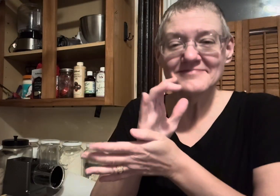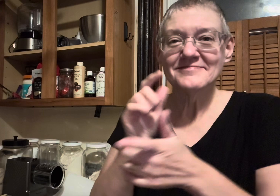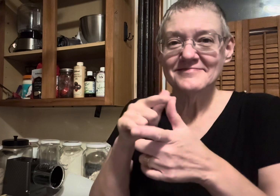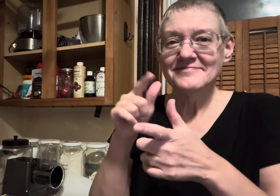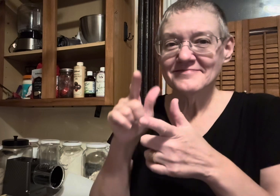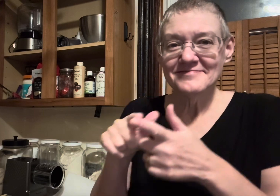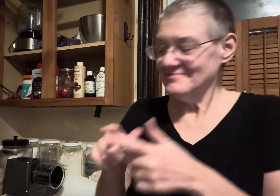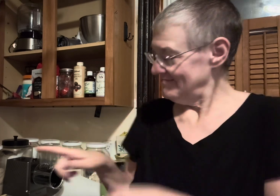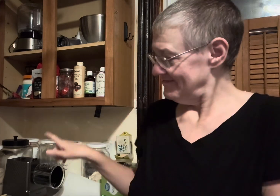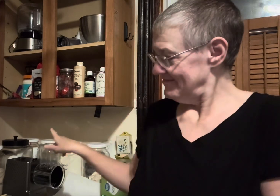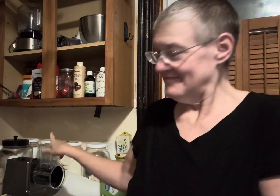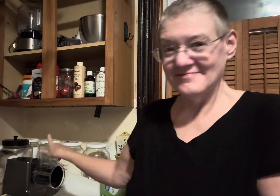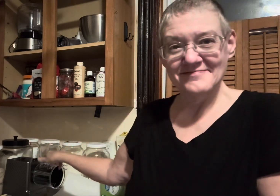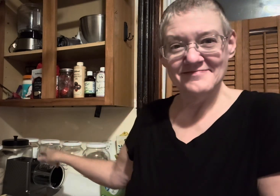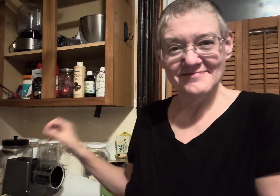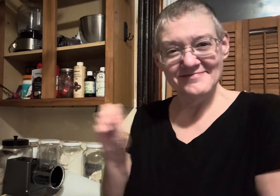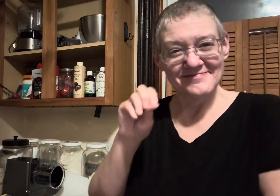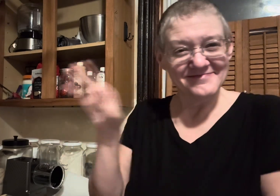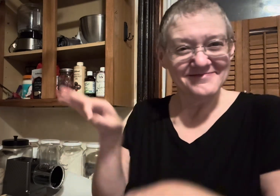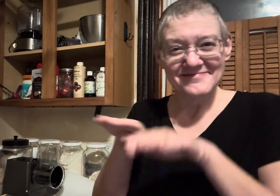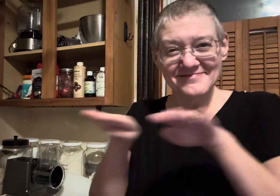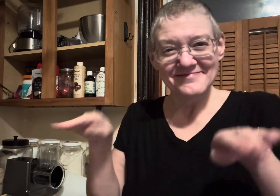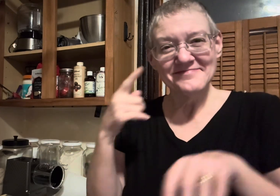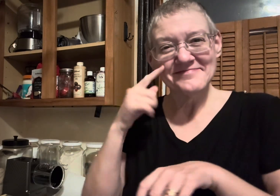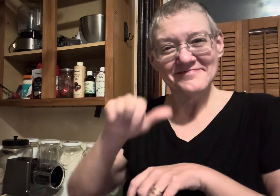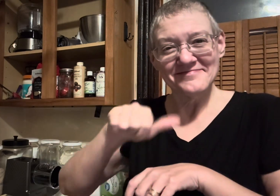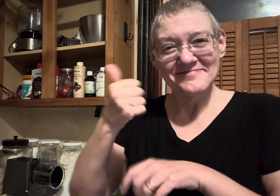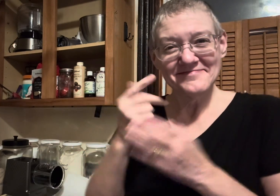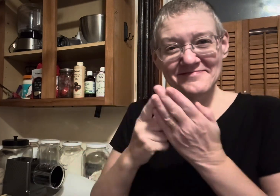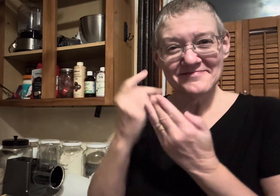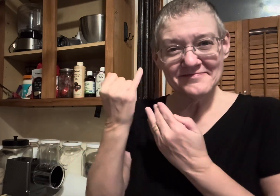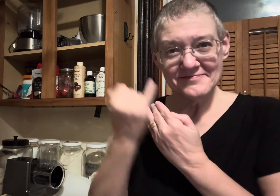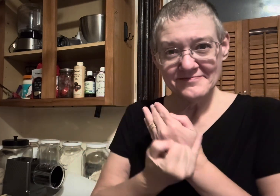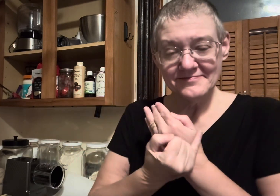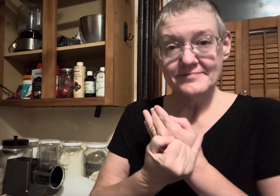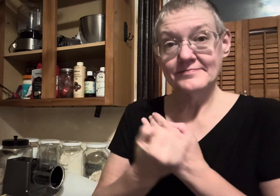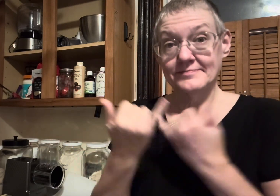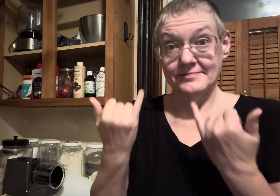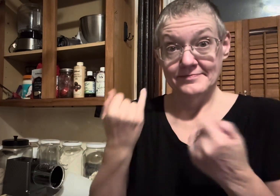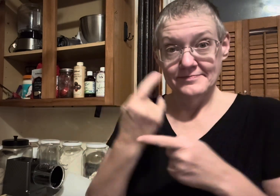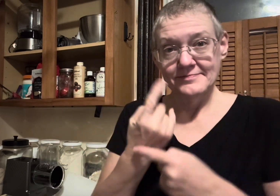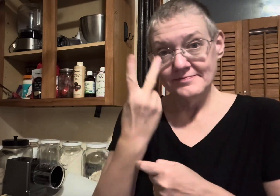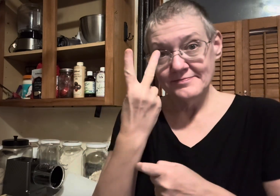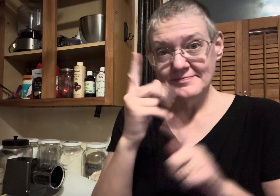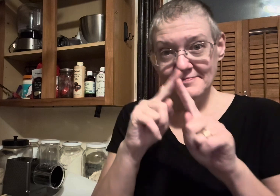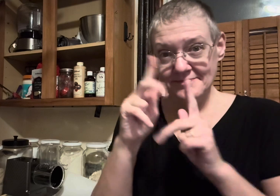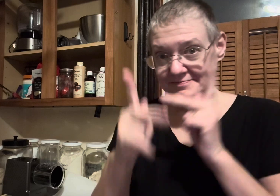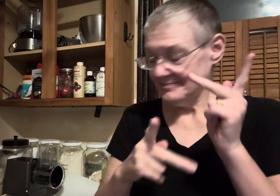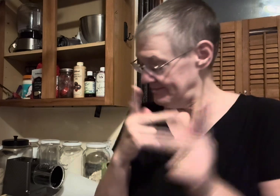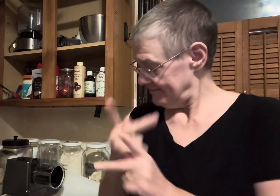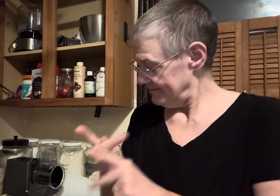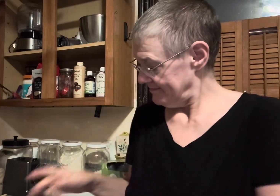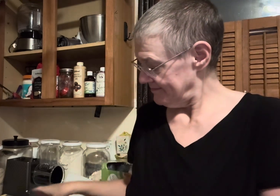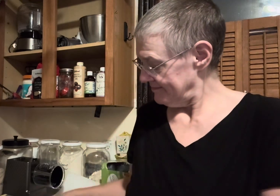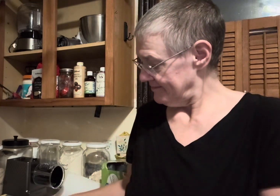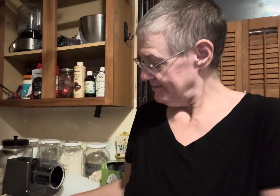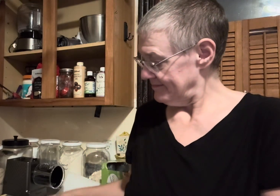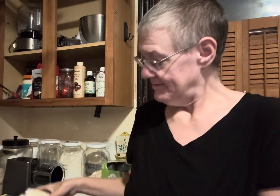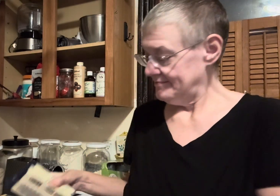I want to shred some cheese so I can get this counter cleared for some more projects. And I have two different